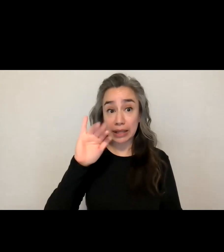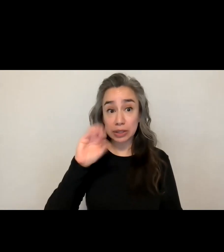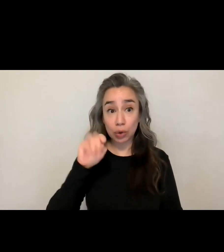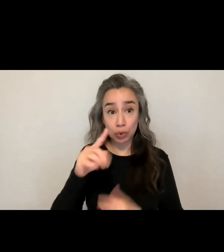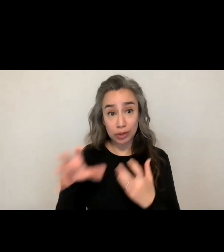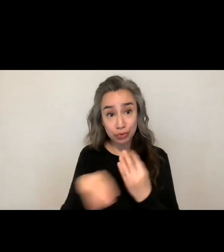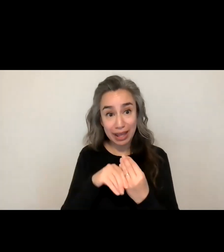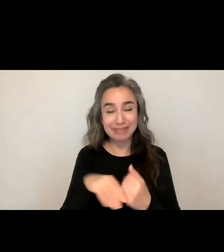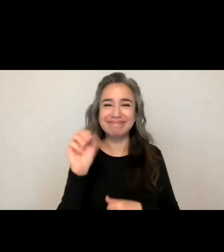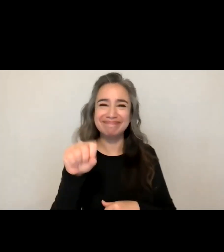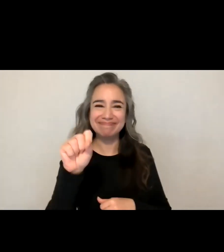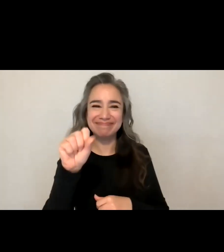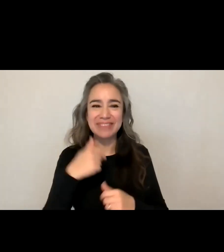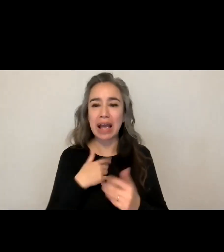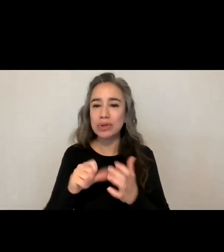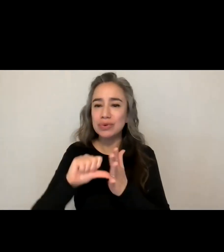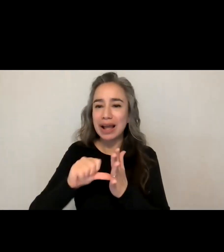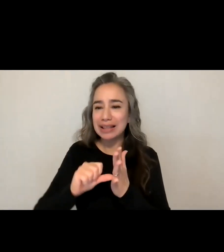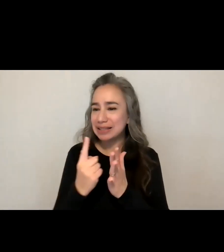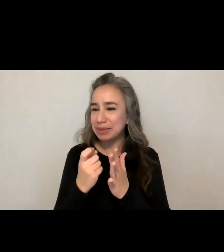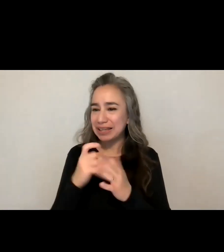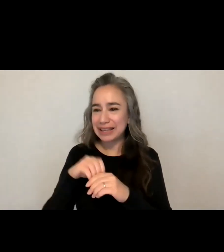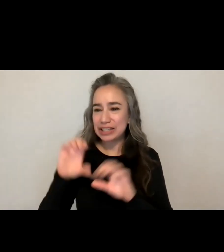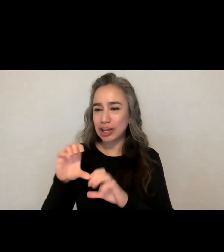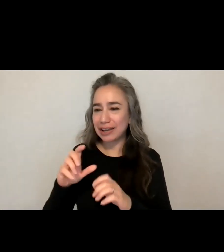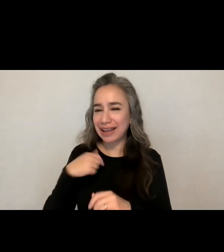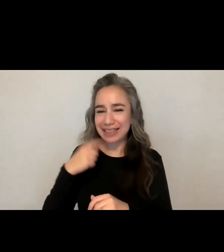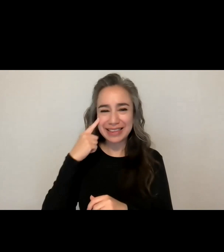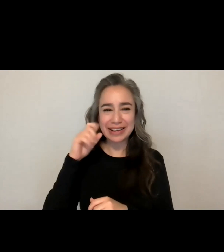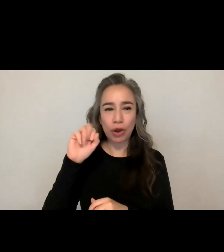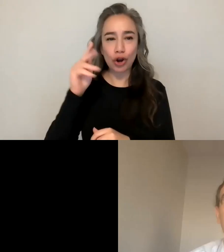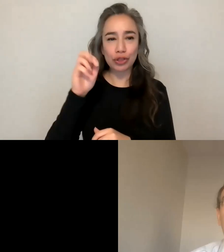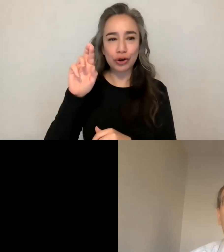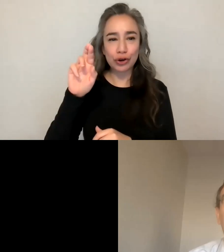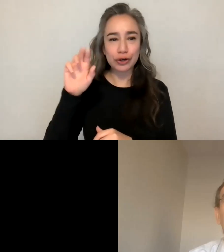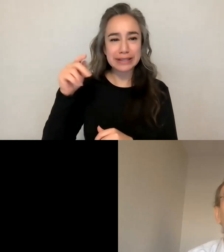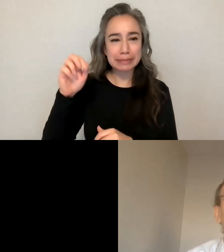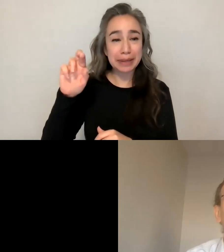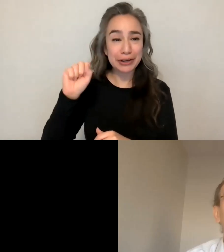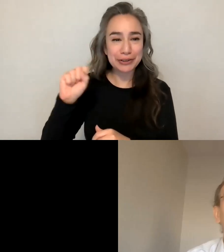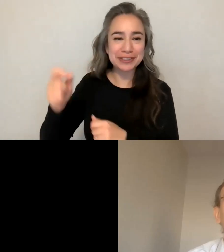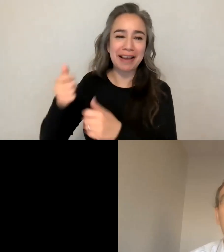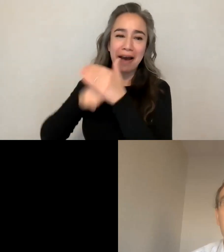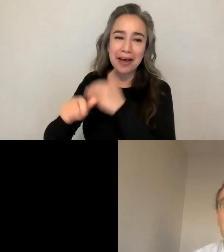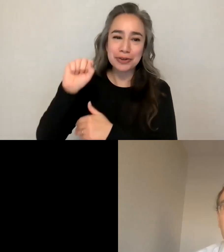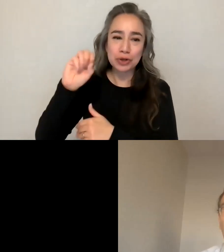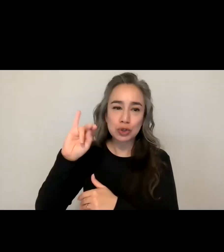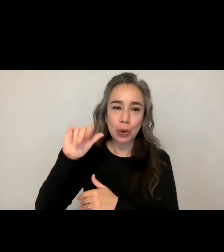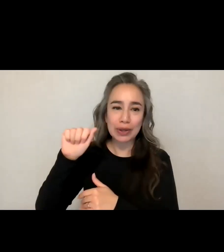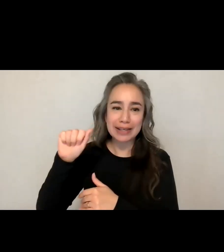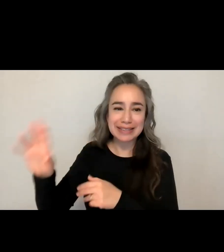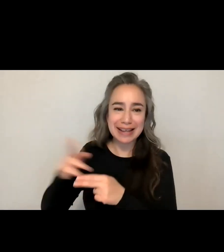the things that was mentioned in the chat. I think it's actually Arthur Spears, but it's under Sonia Lanehart. But it's this idea